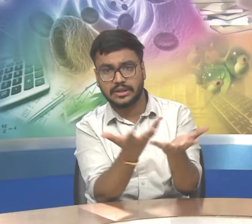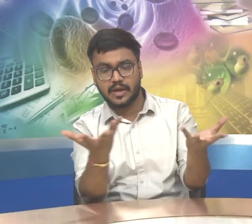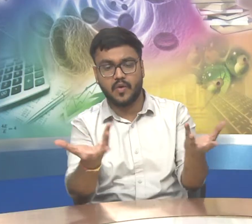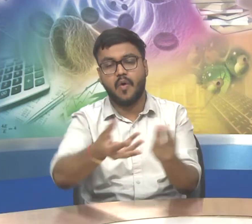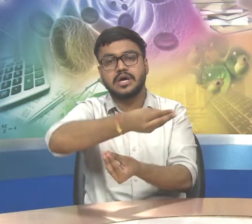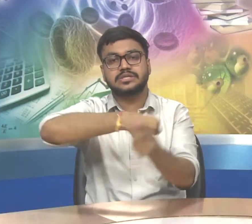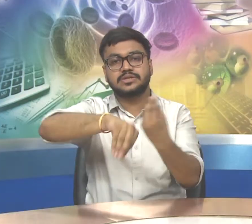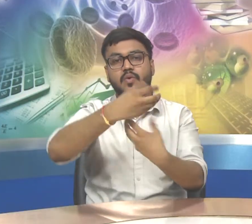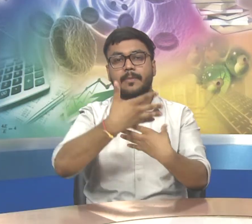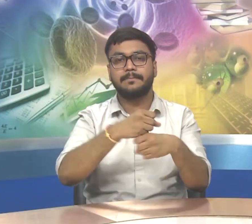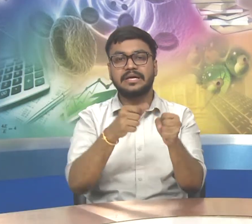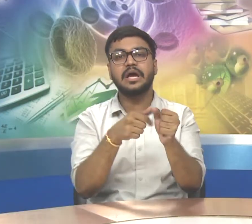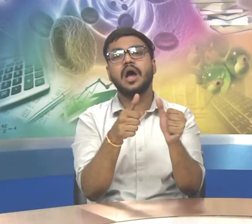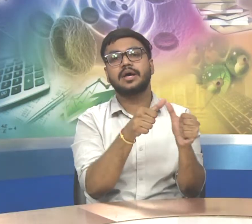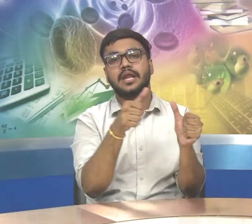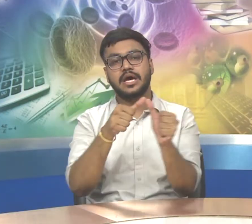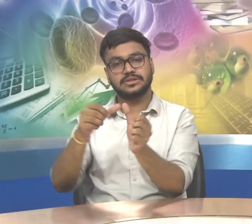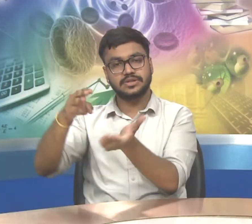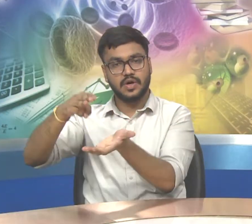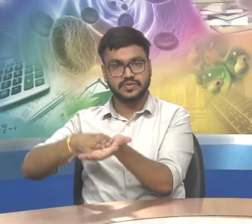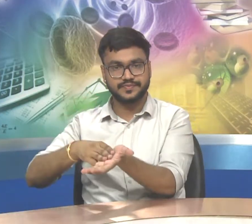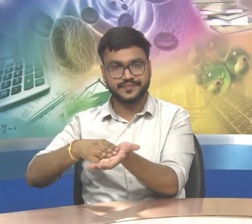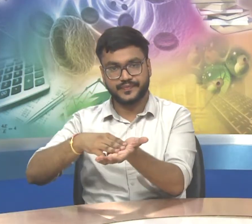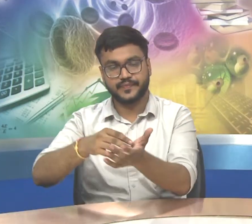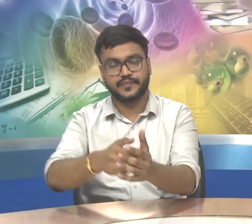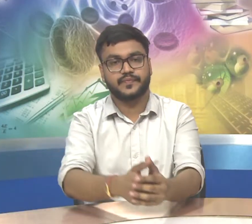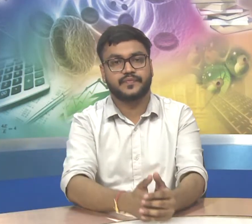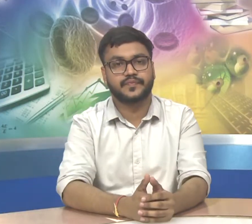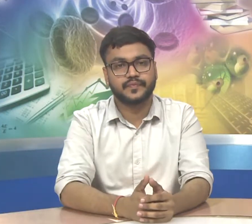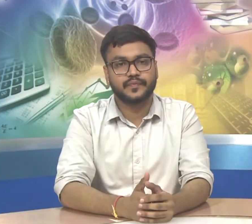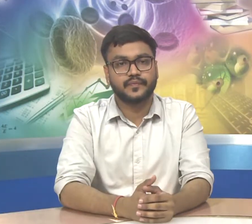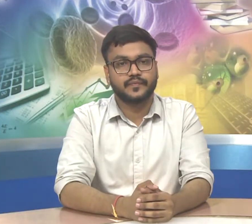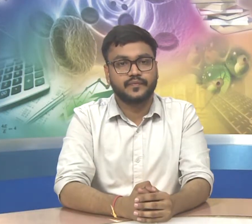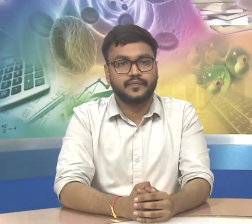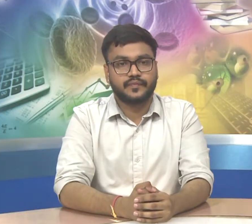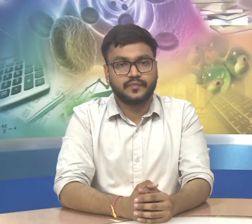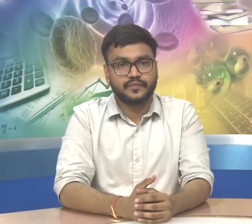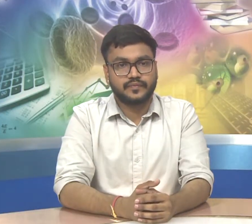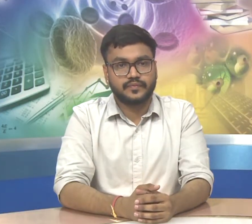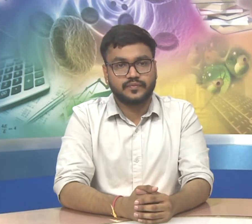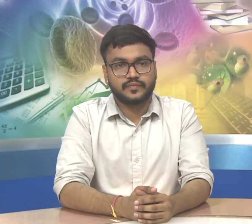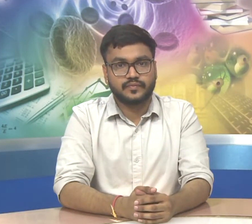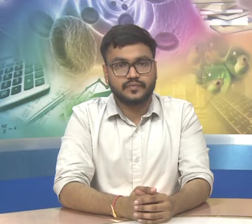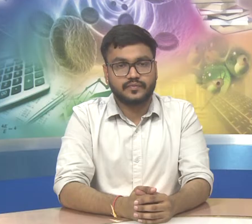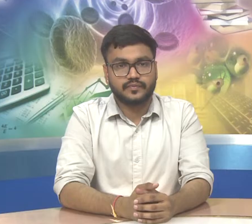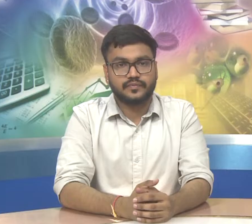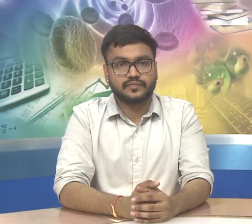The average atomic mass depends on how much each isotope is present in nature.